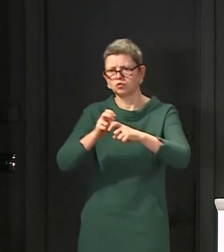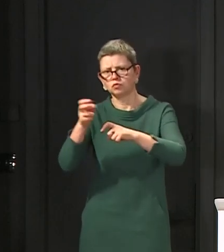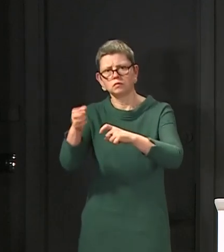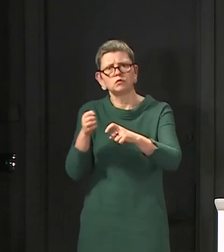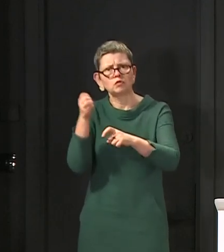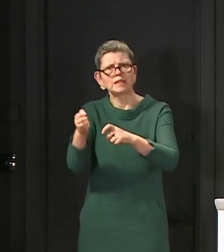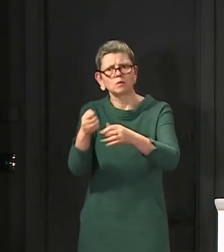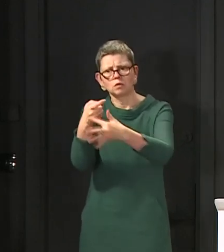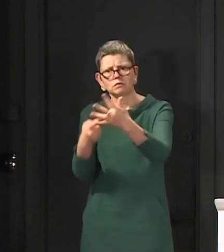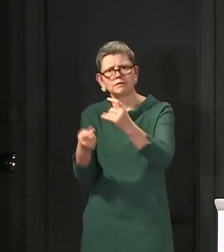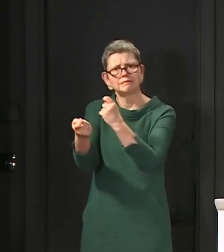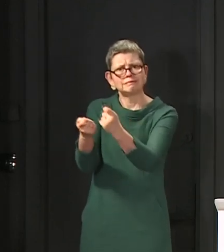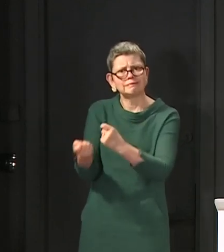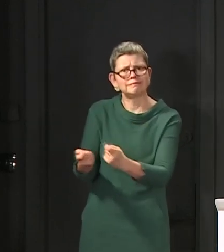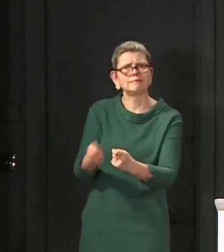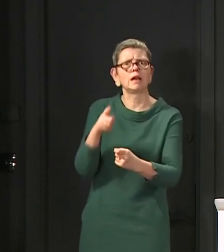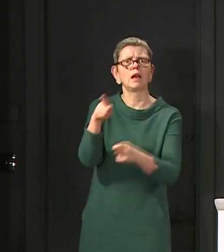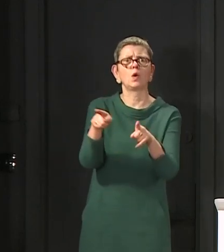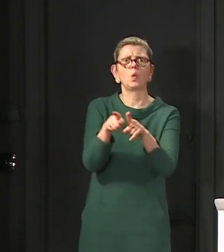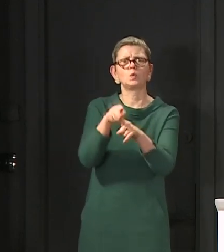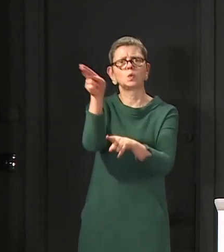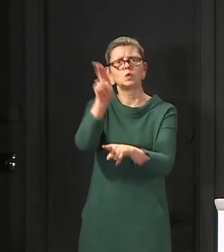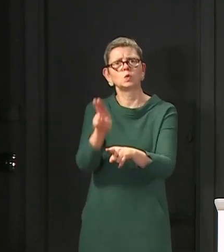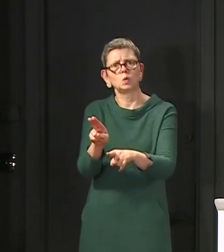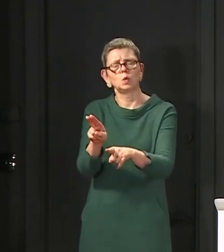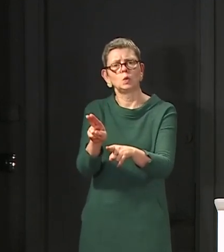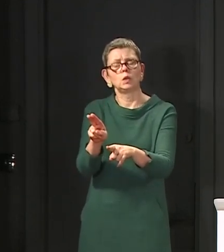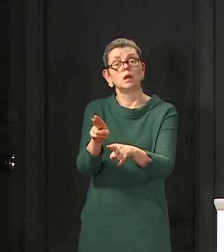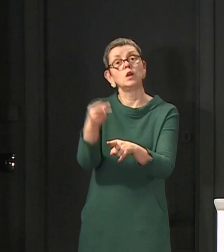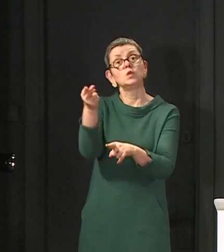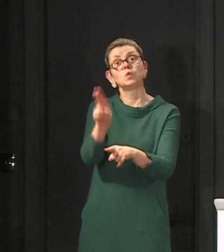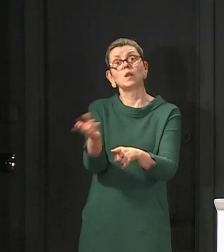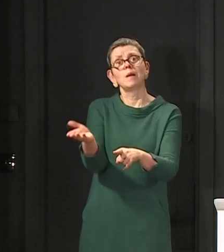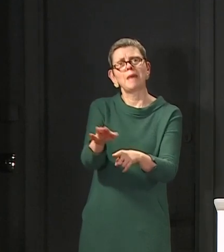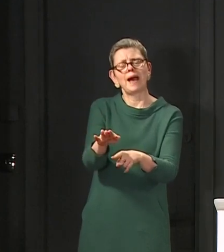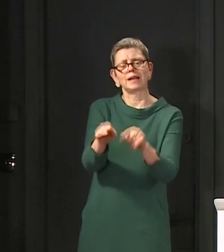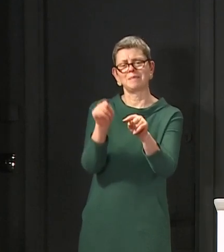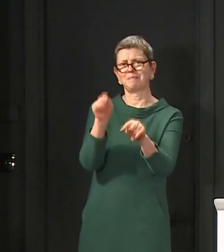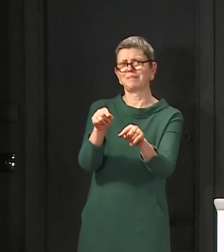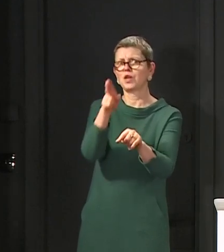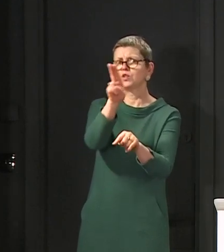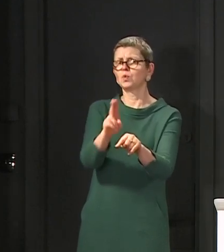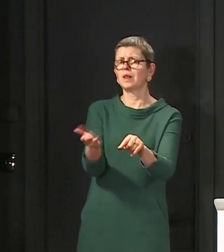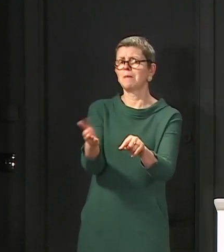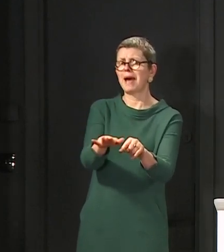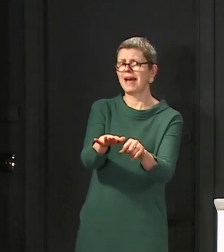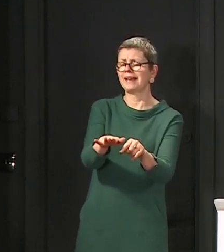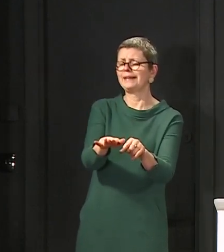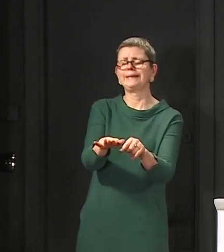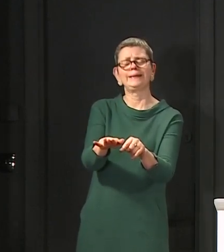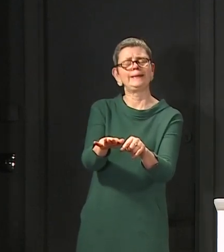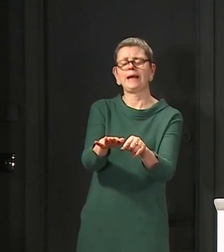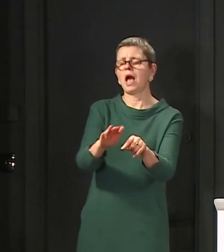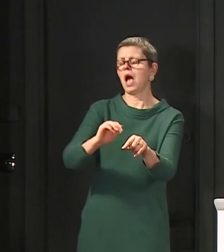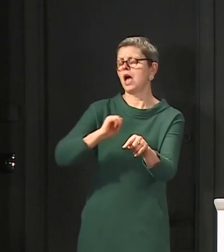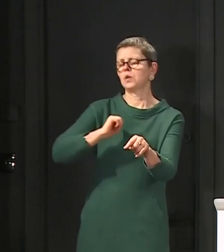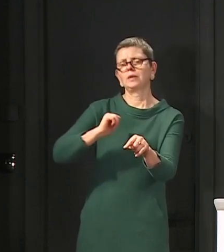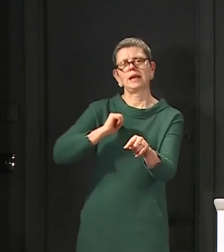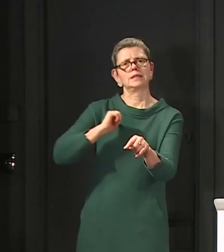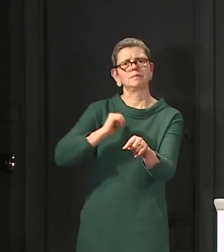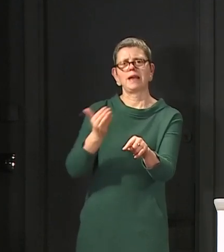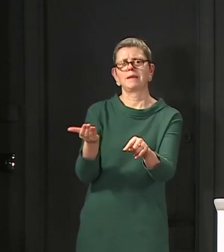how children can start returning to school. On that latter point, though, I do not expect that schools in Scotland will start